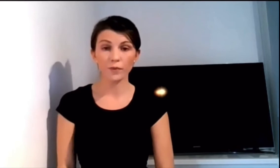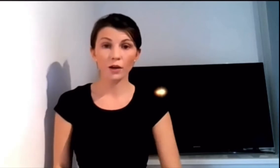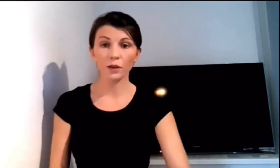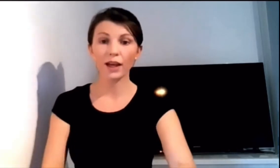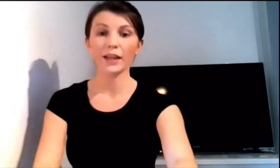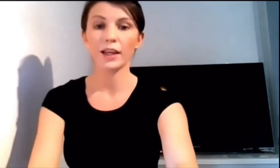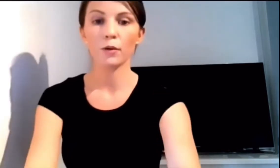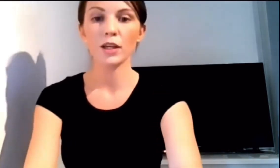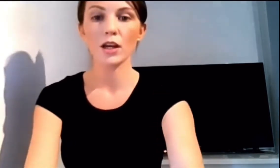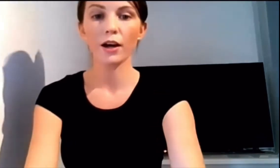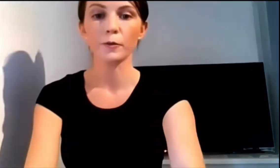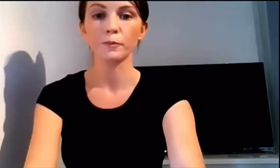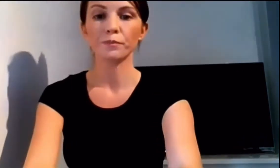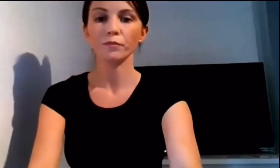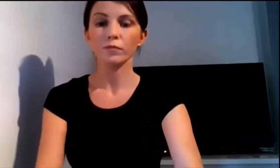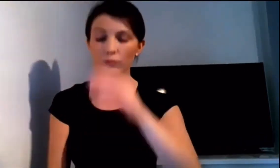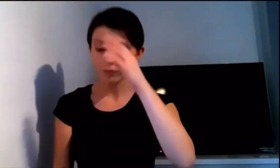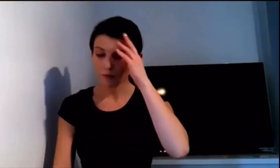Okay, here we go.